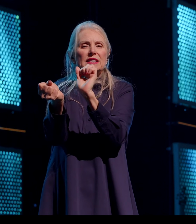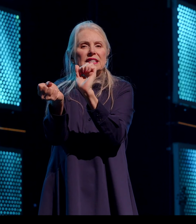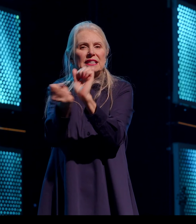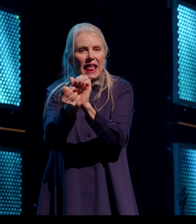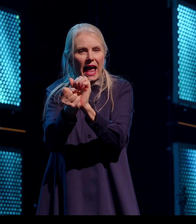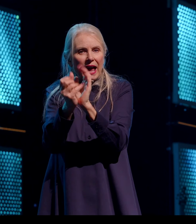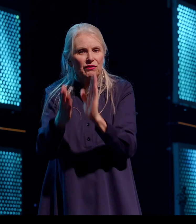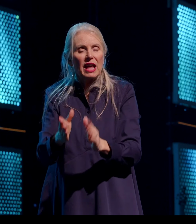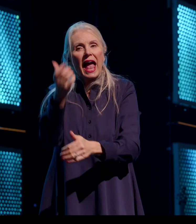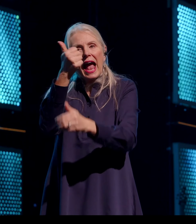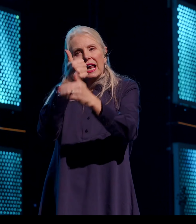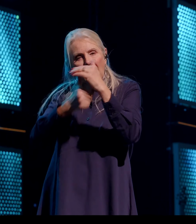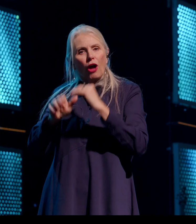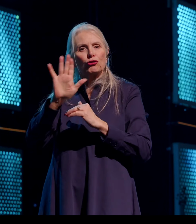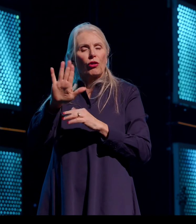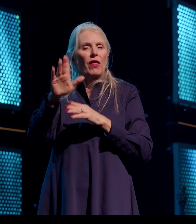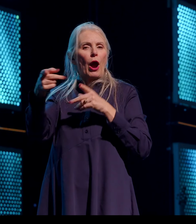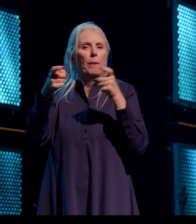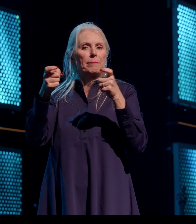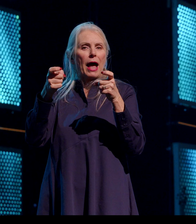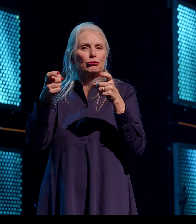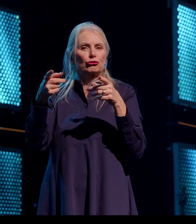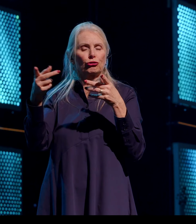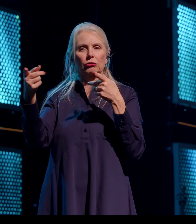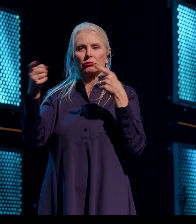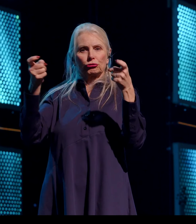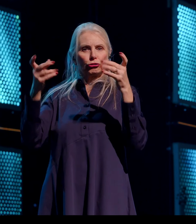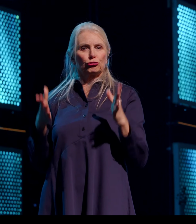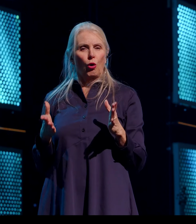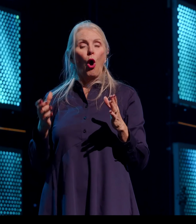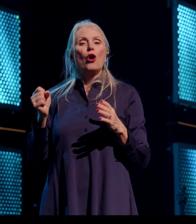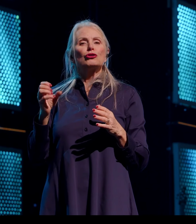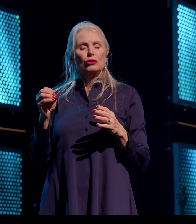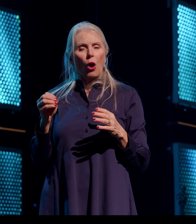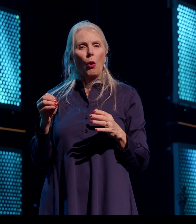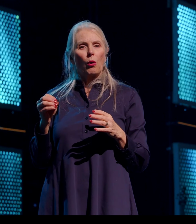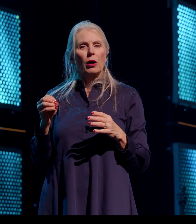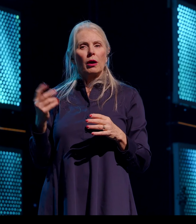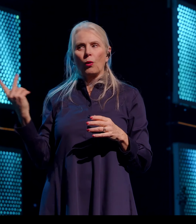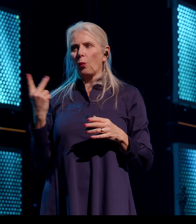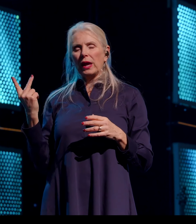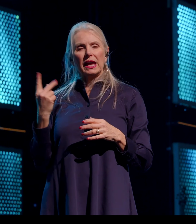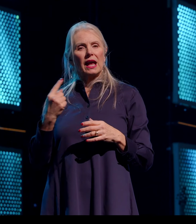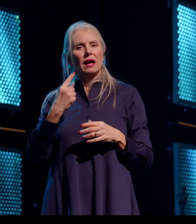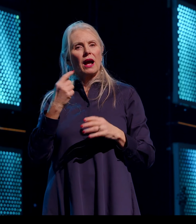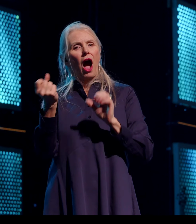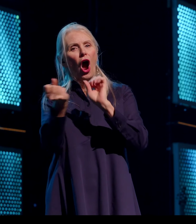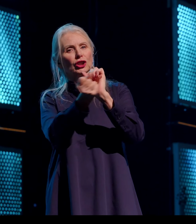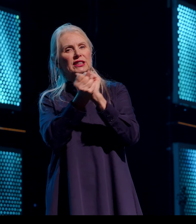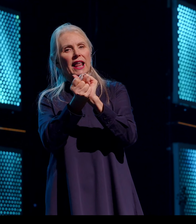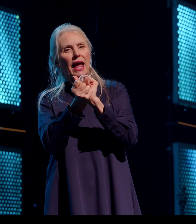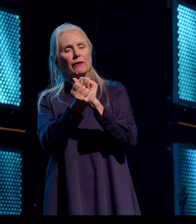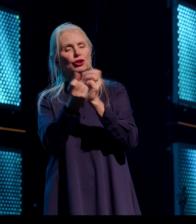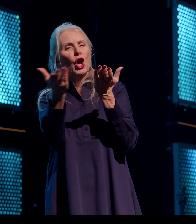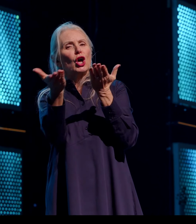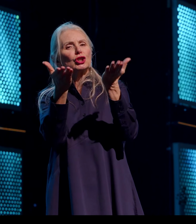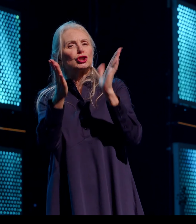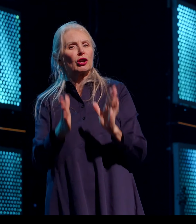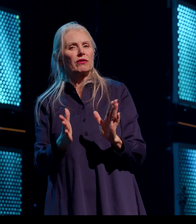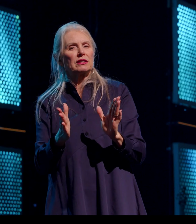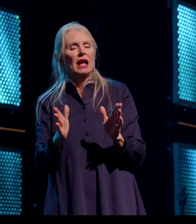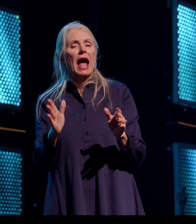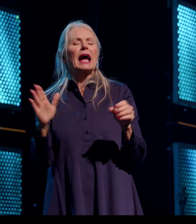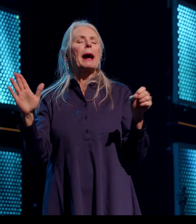completely under their master's control. So Paul is saying, we're slaves of Christ. We're completely under the control